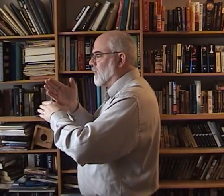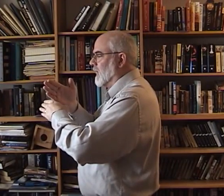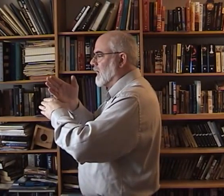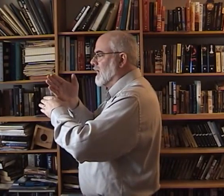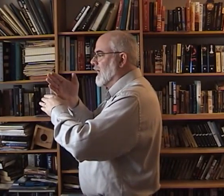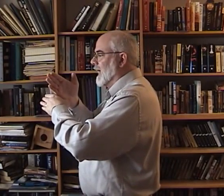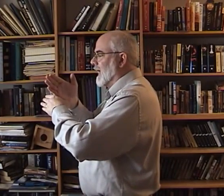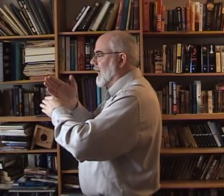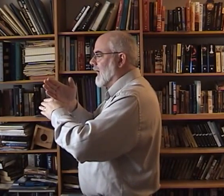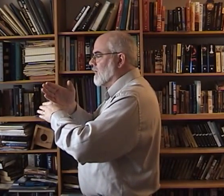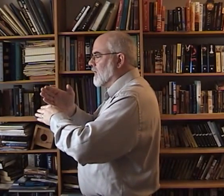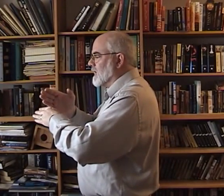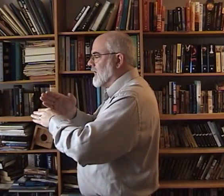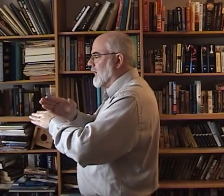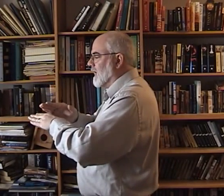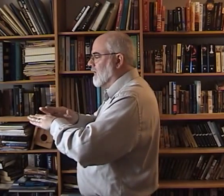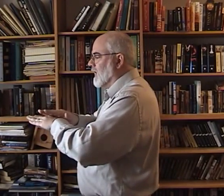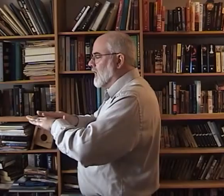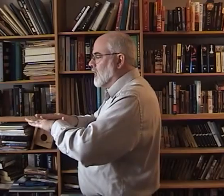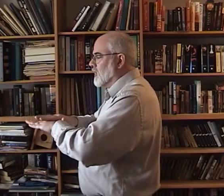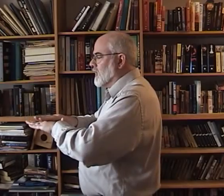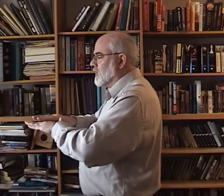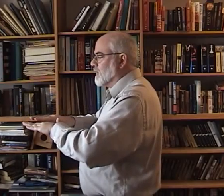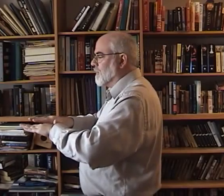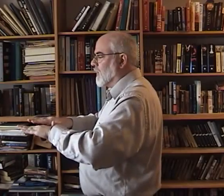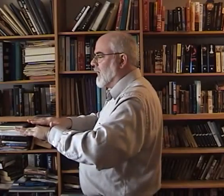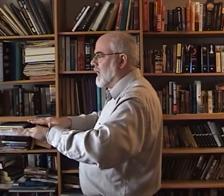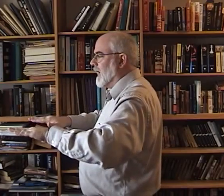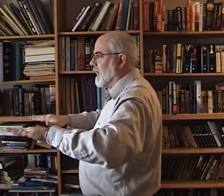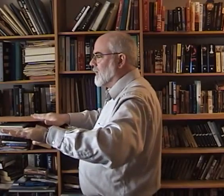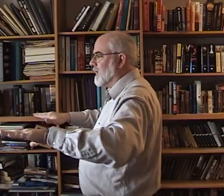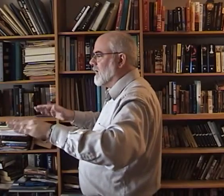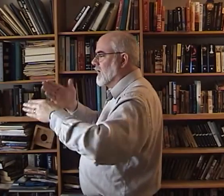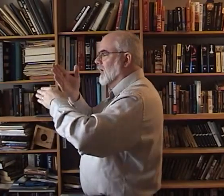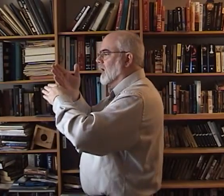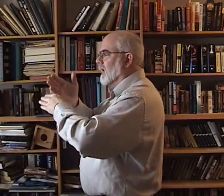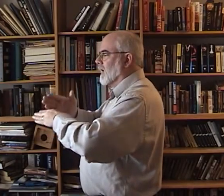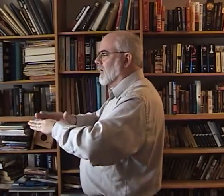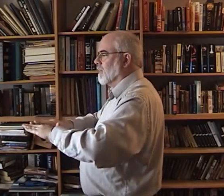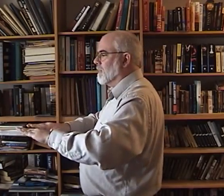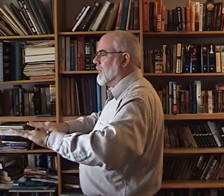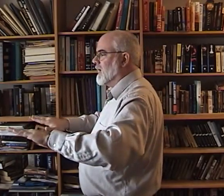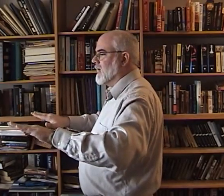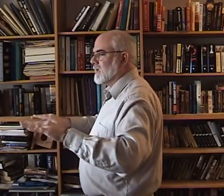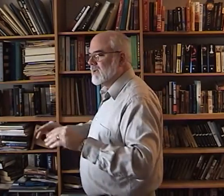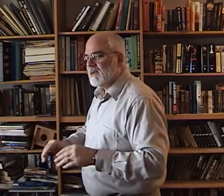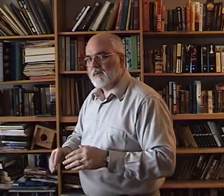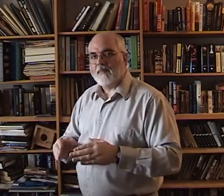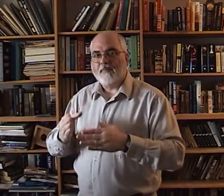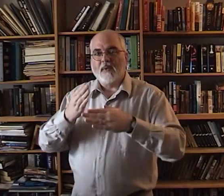really. And you just kind of spread it out. Peace.